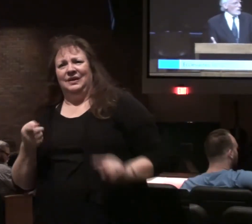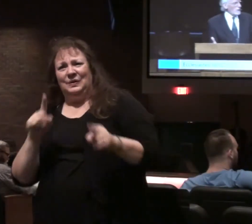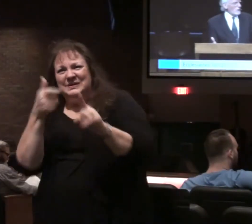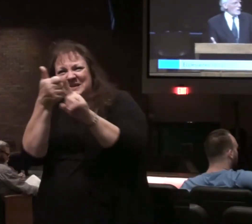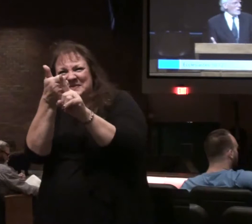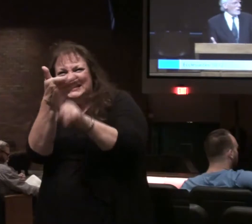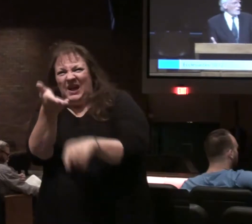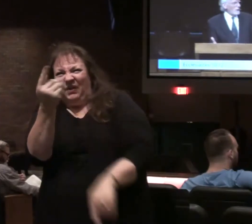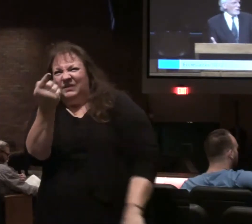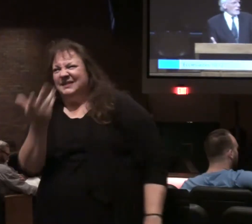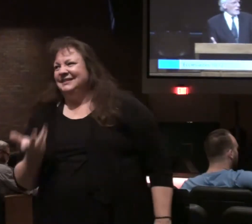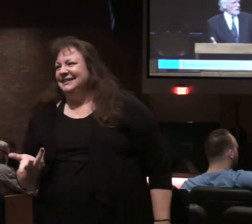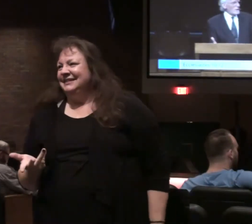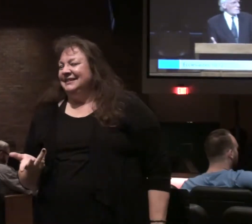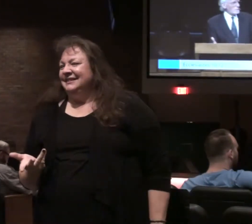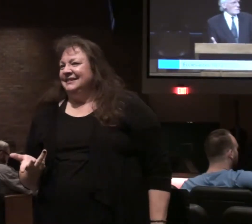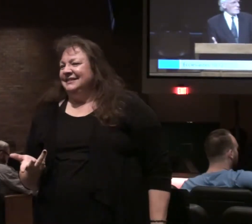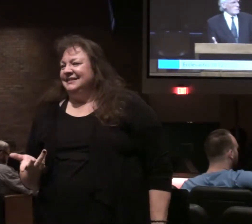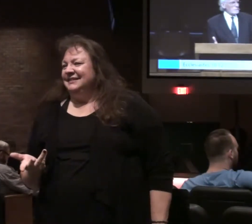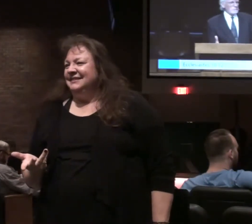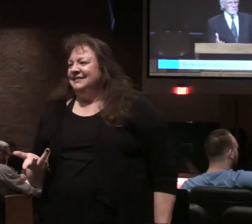them.